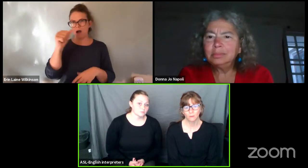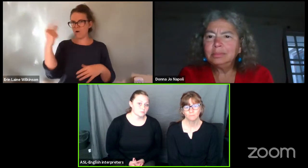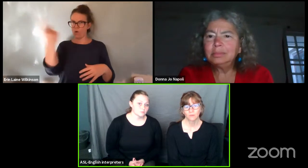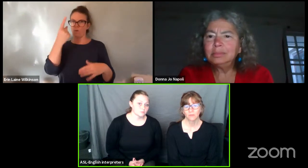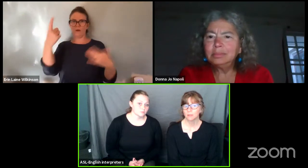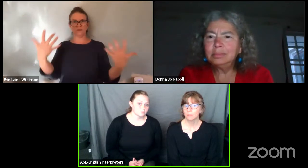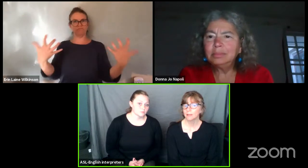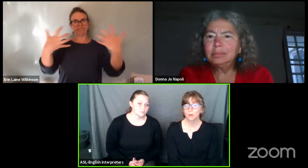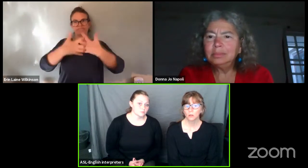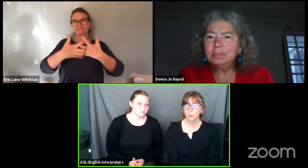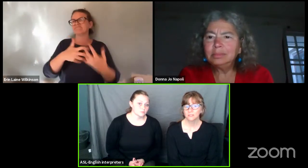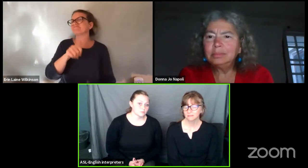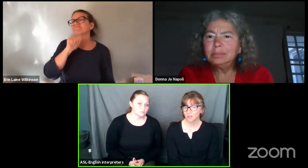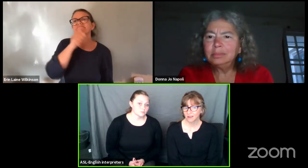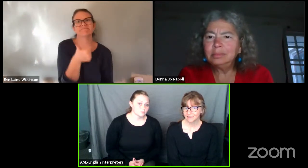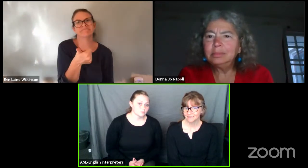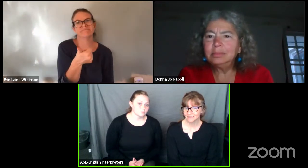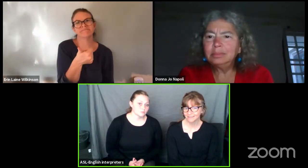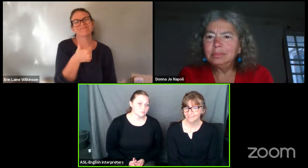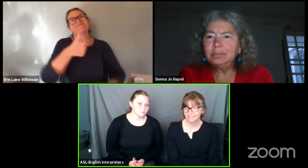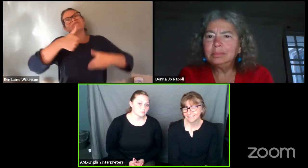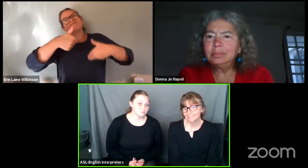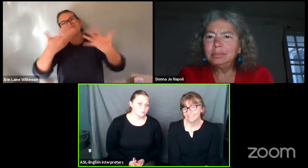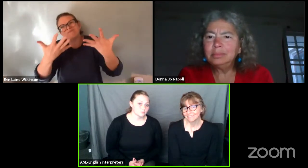myself, they may not always align.